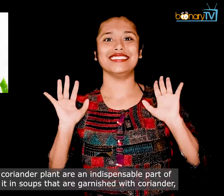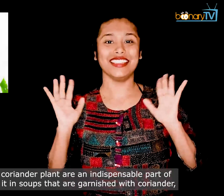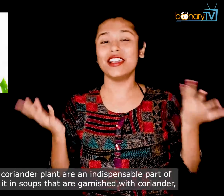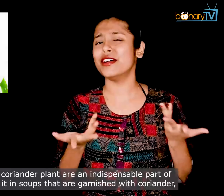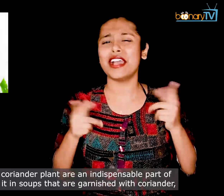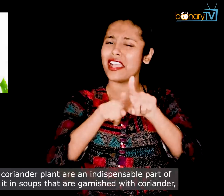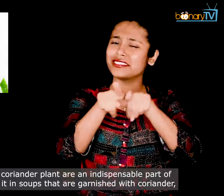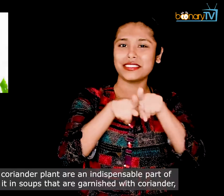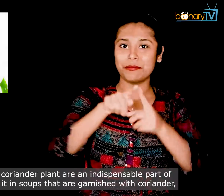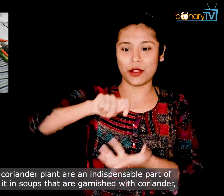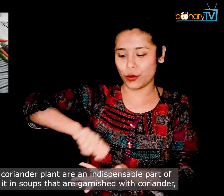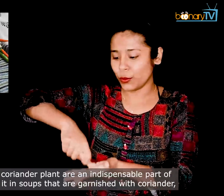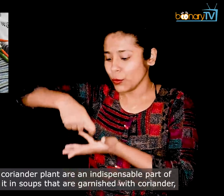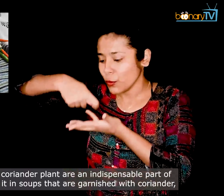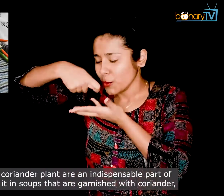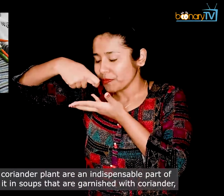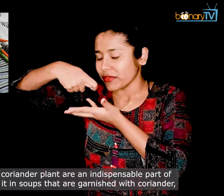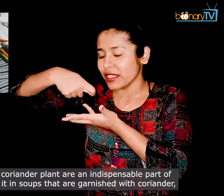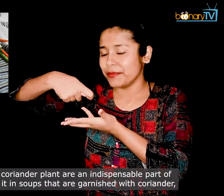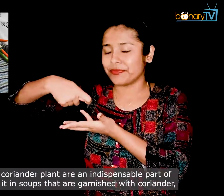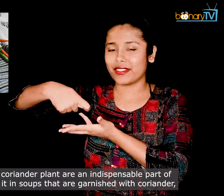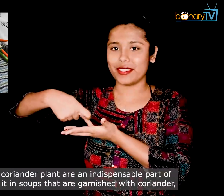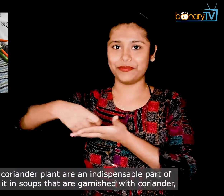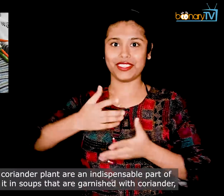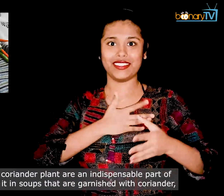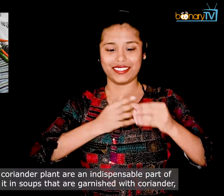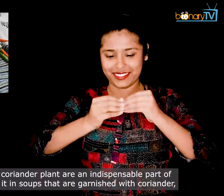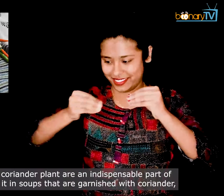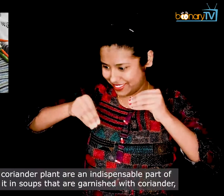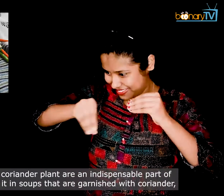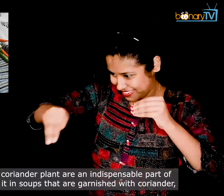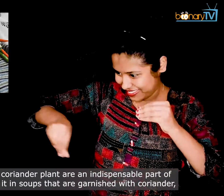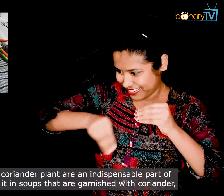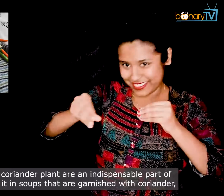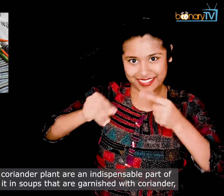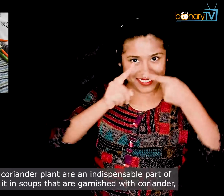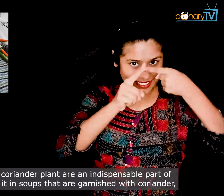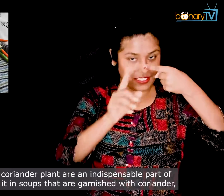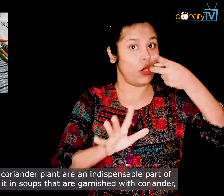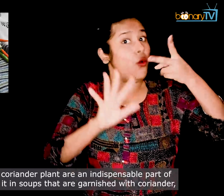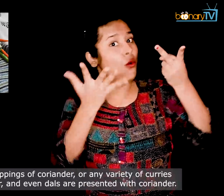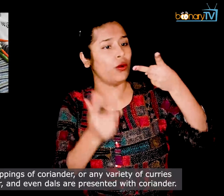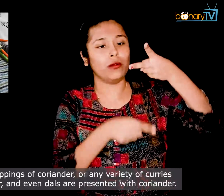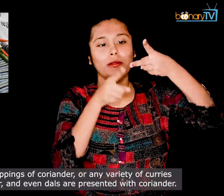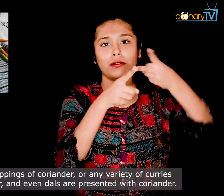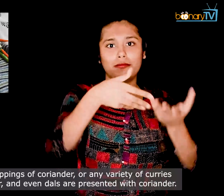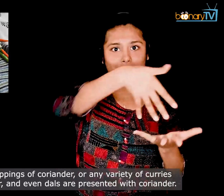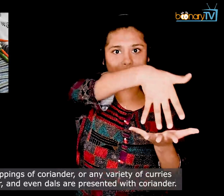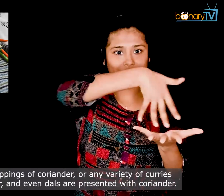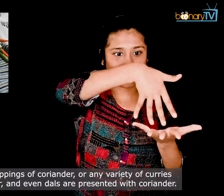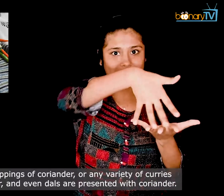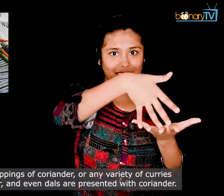Be it in soups that are garnished with coriander or